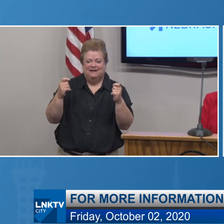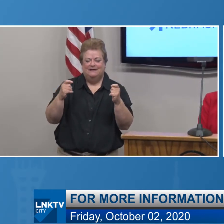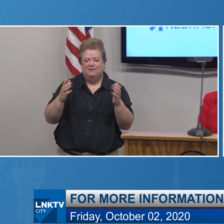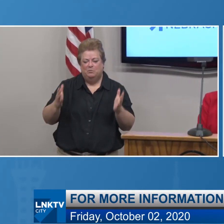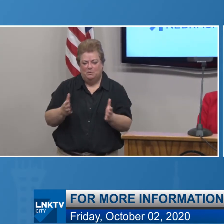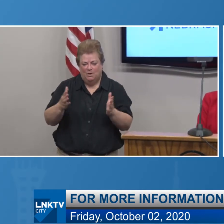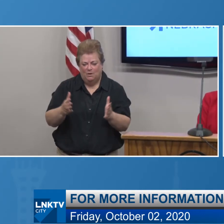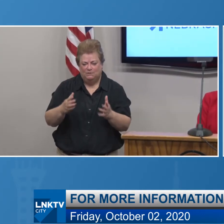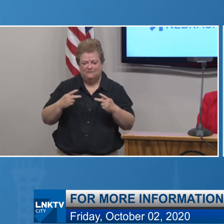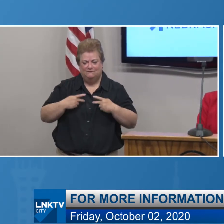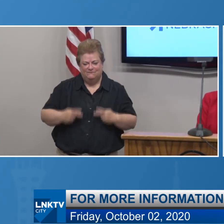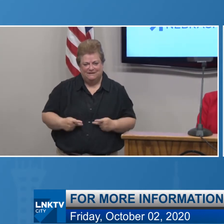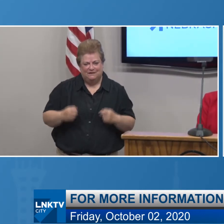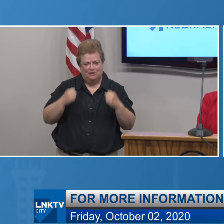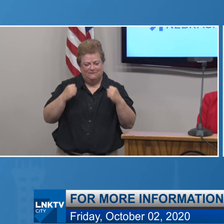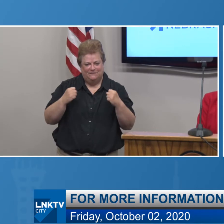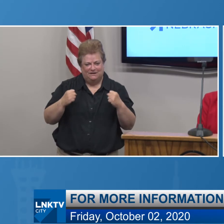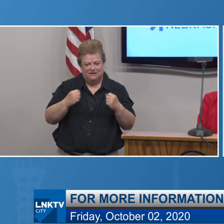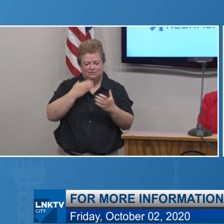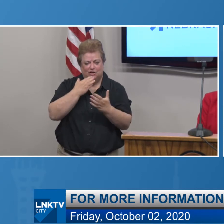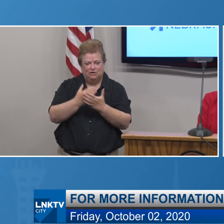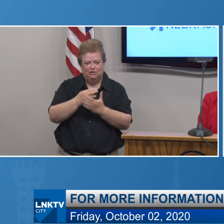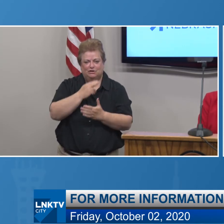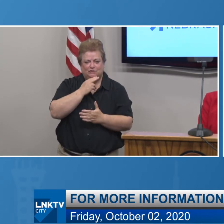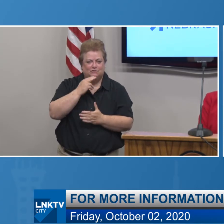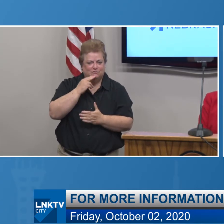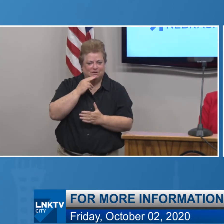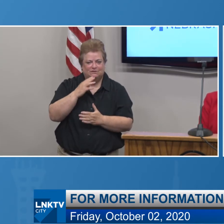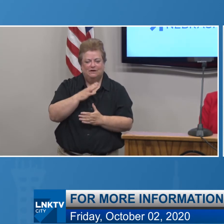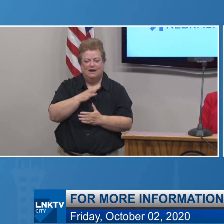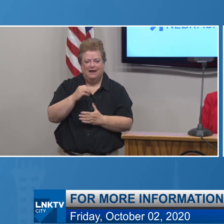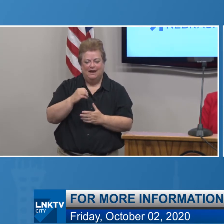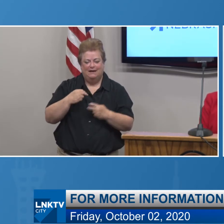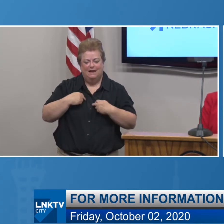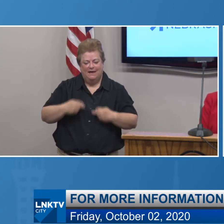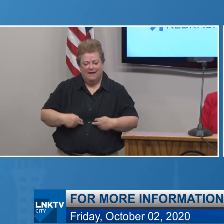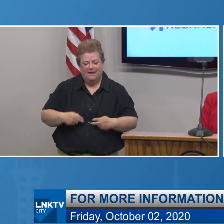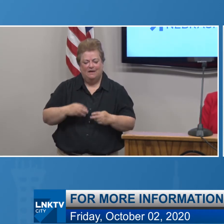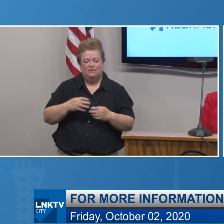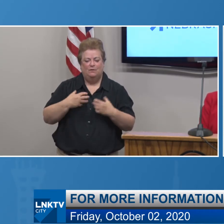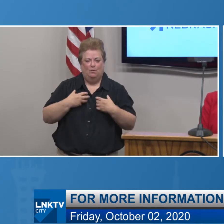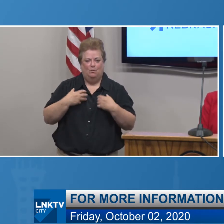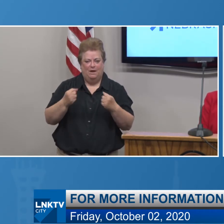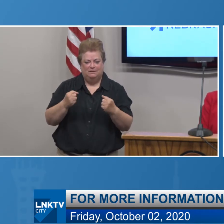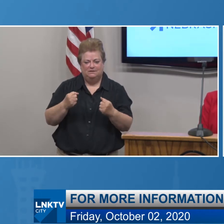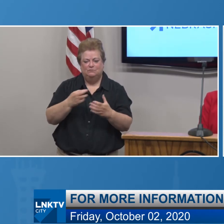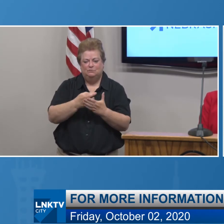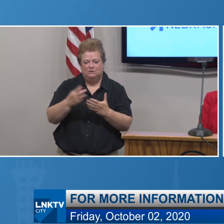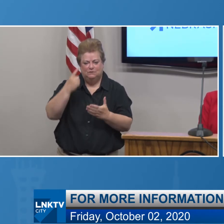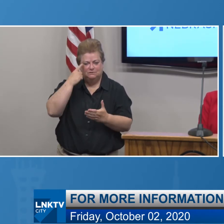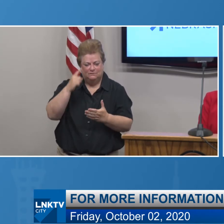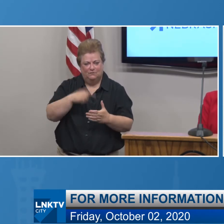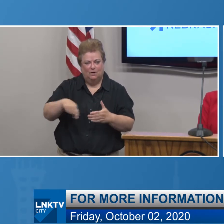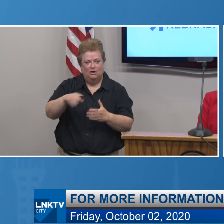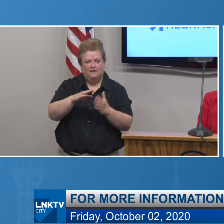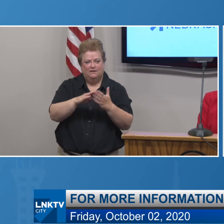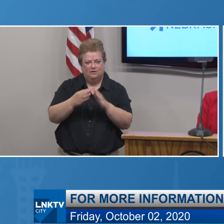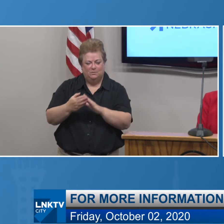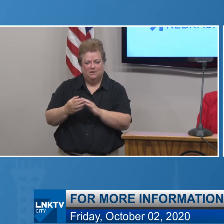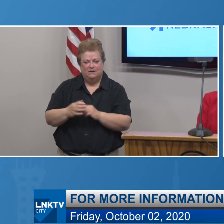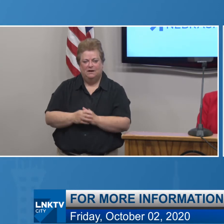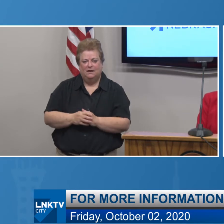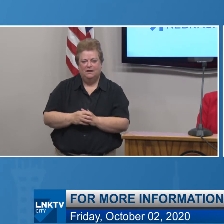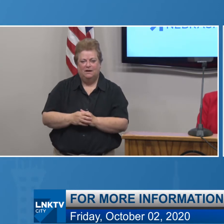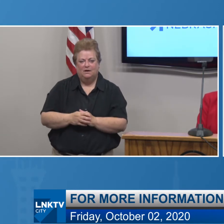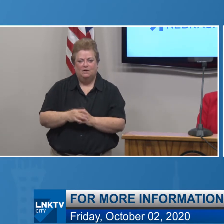fitness, good nutrition, and provides free health and wellness resources to the community. We usually switch neighborhoods every